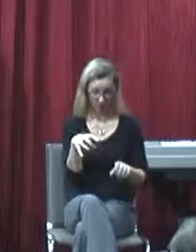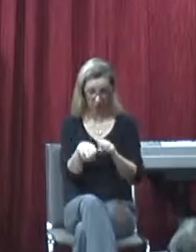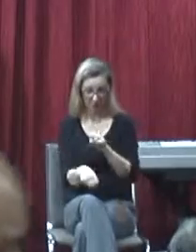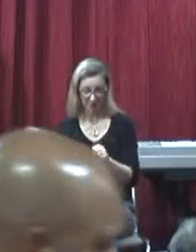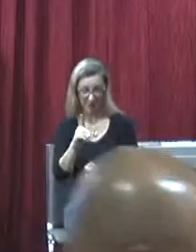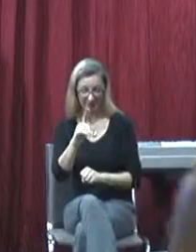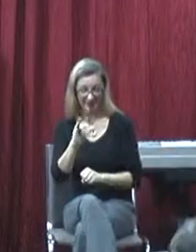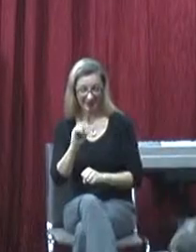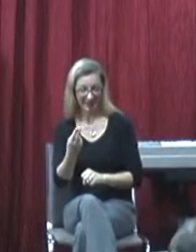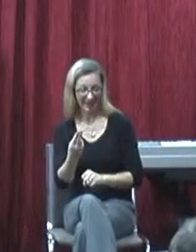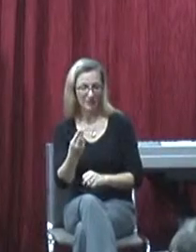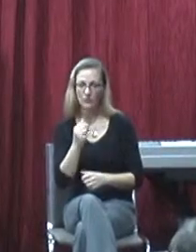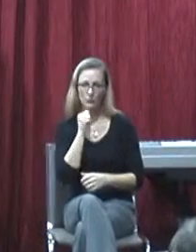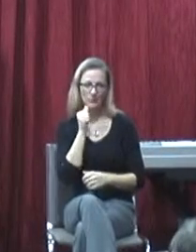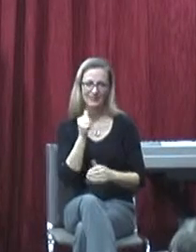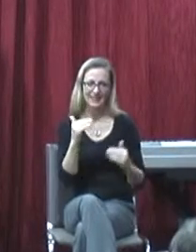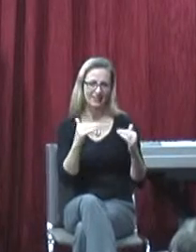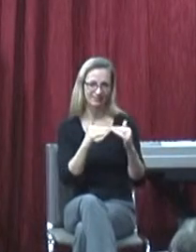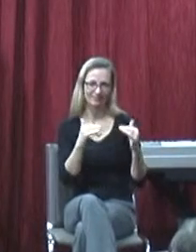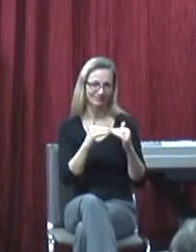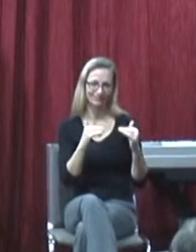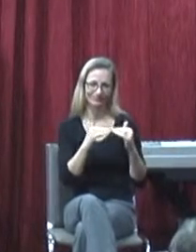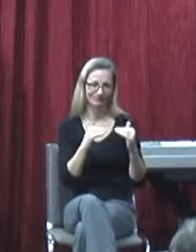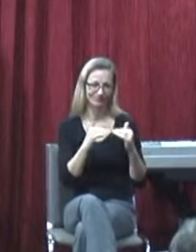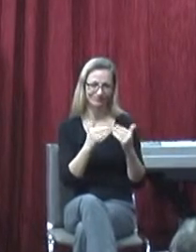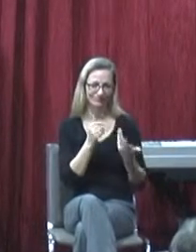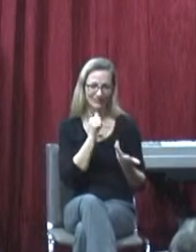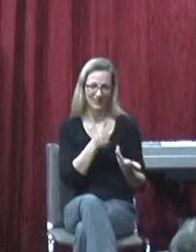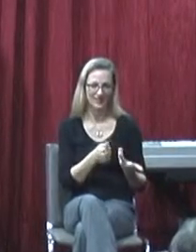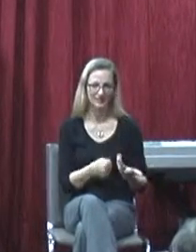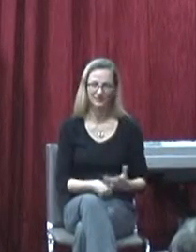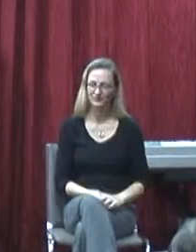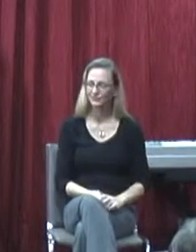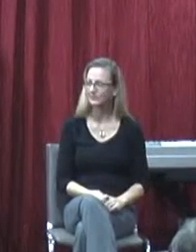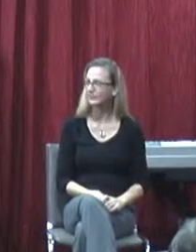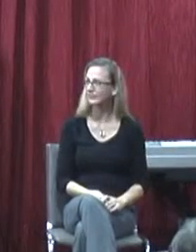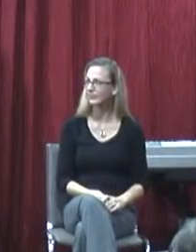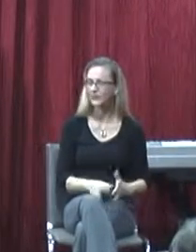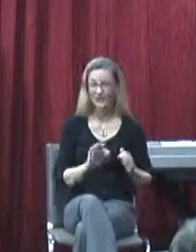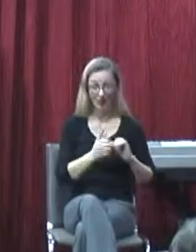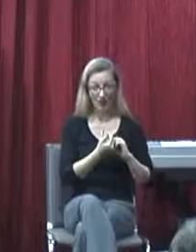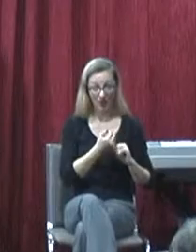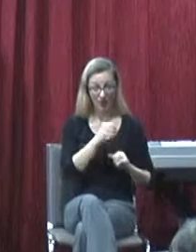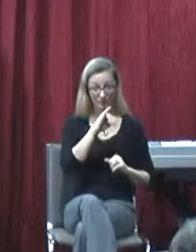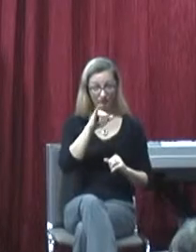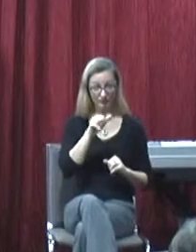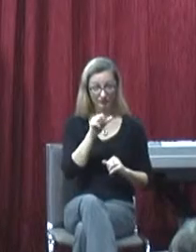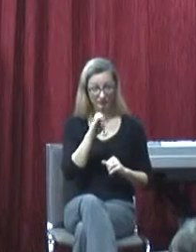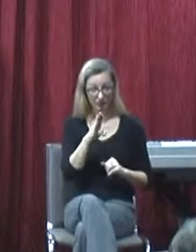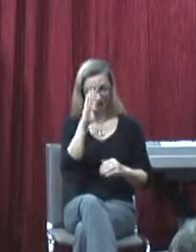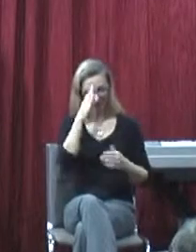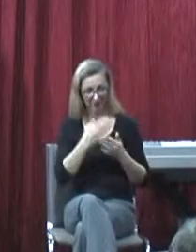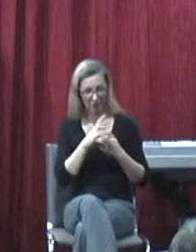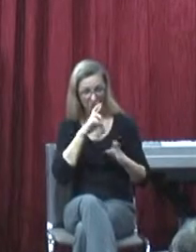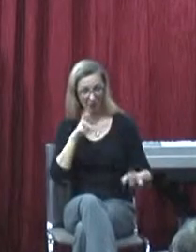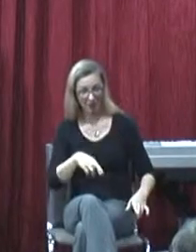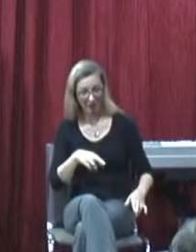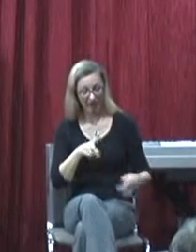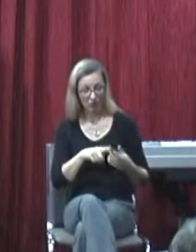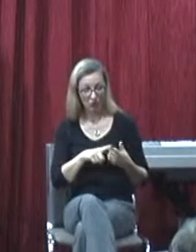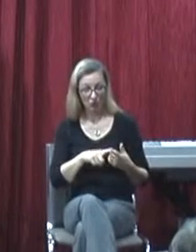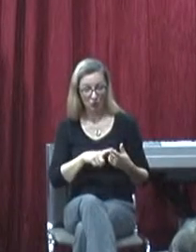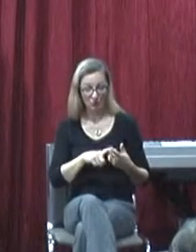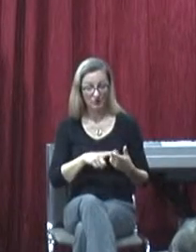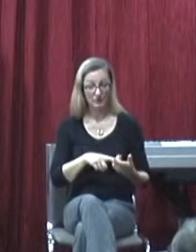certainly not an eye for an eye. So how did Jacob's sons react to their father's accusation that they made